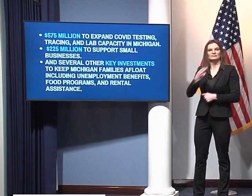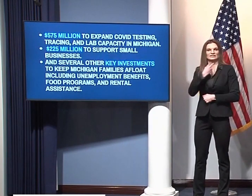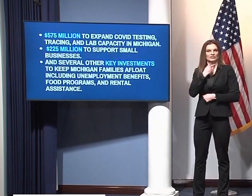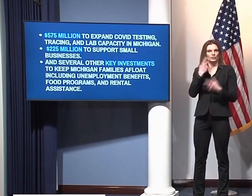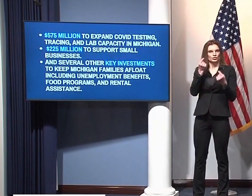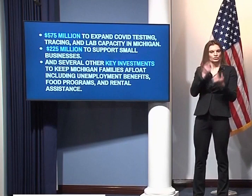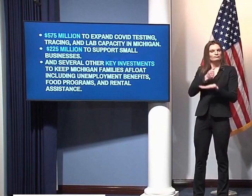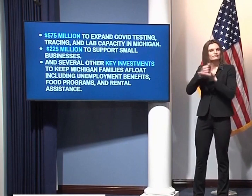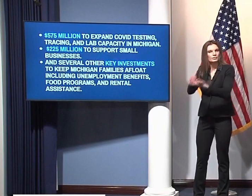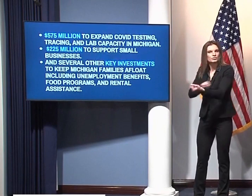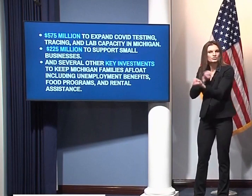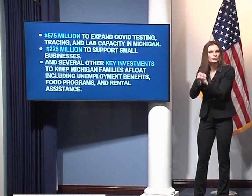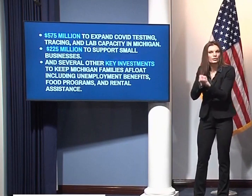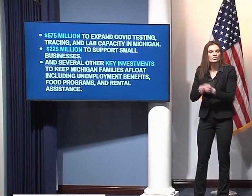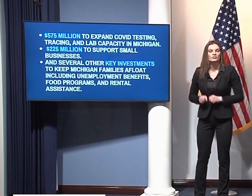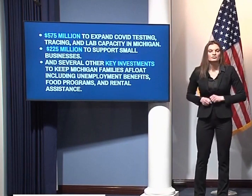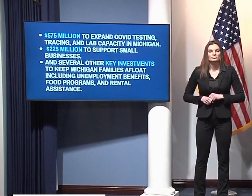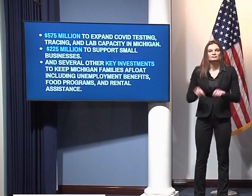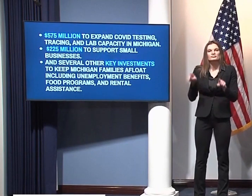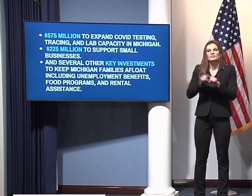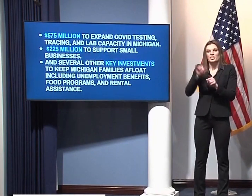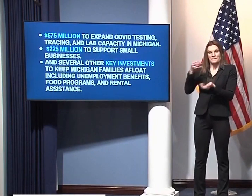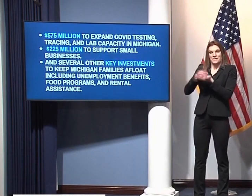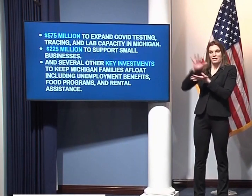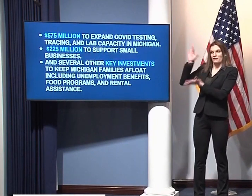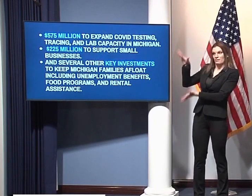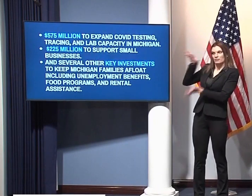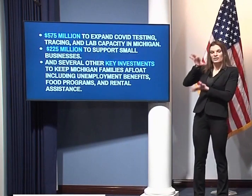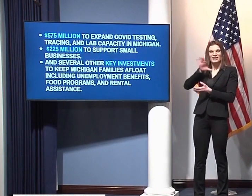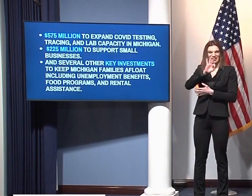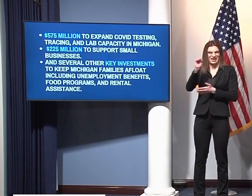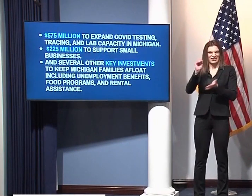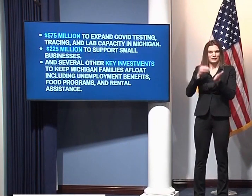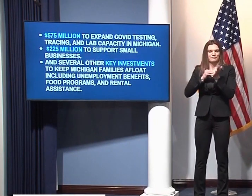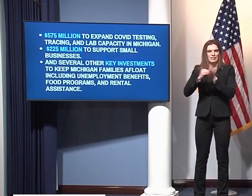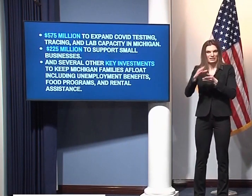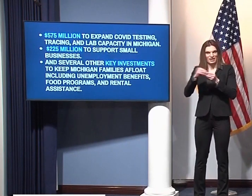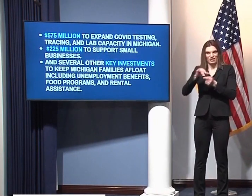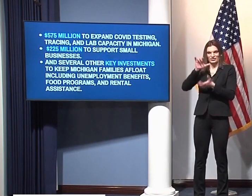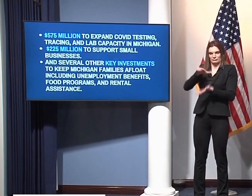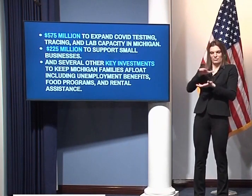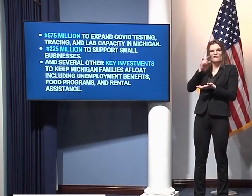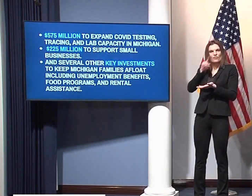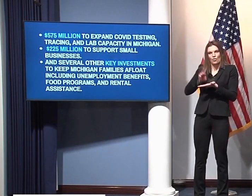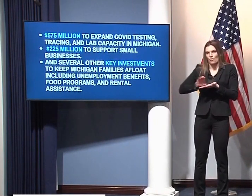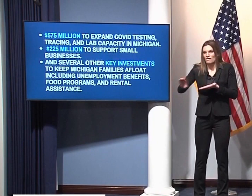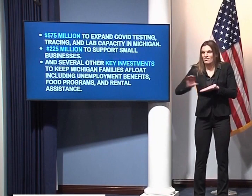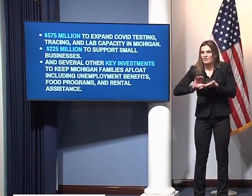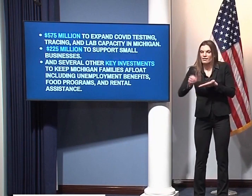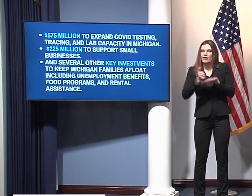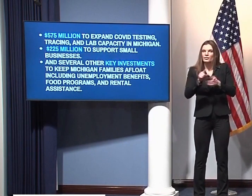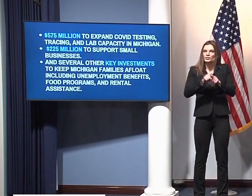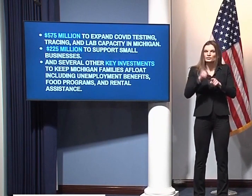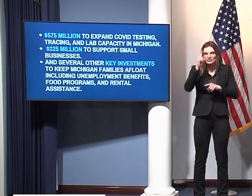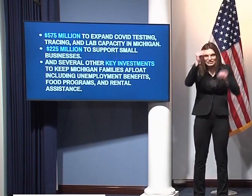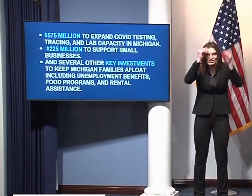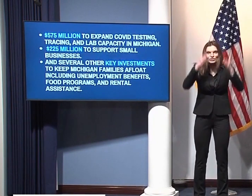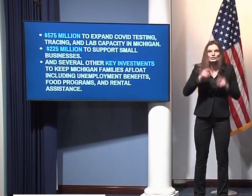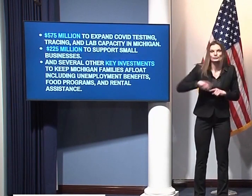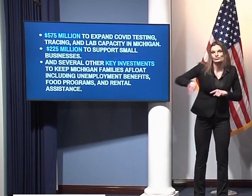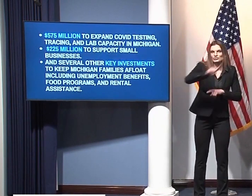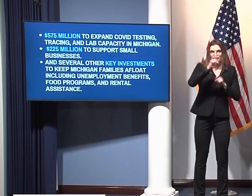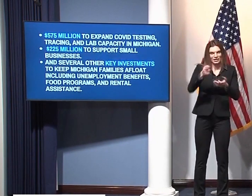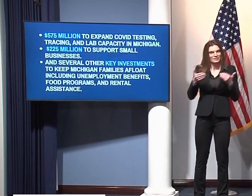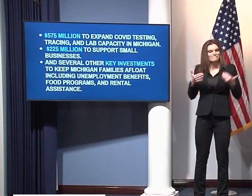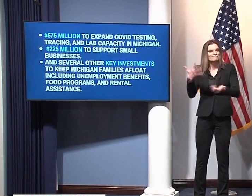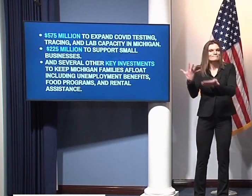to provide vaccinations for every teacher, this $90 million. Expand rates of vaccinations at every